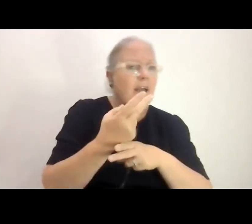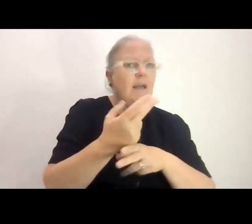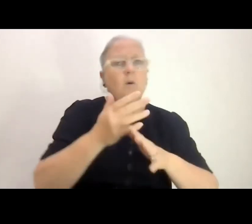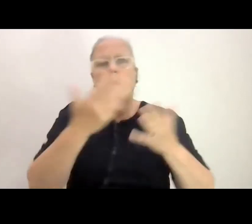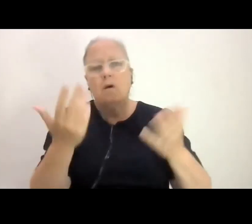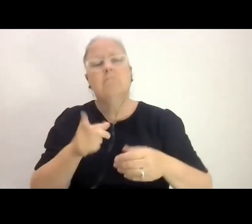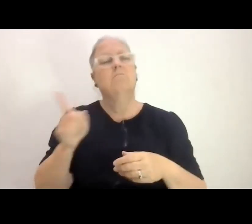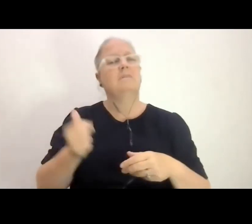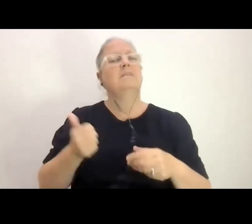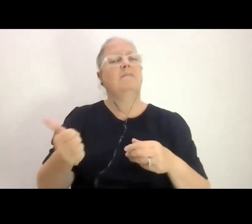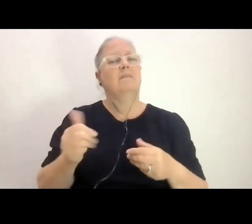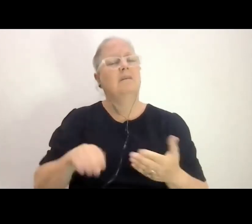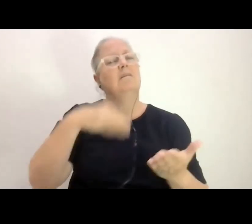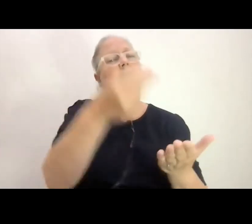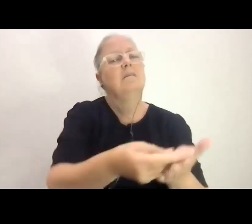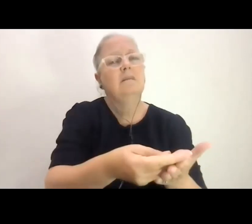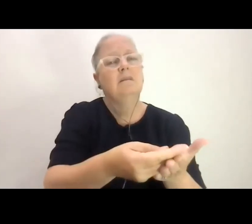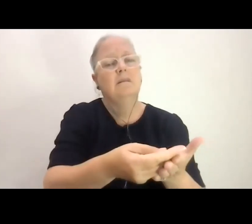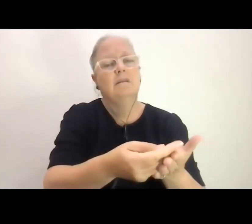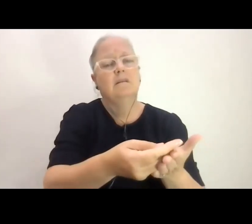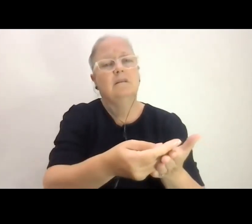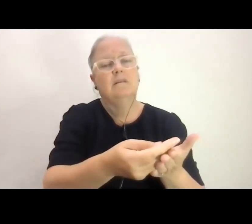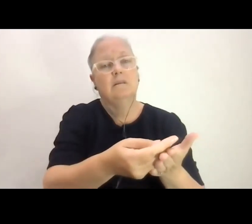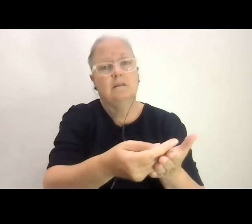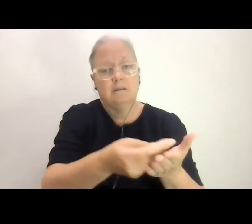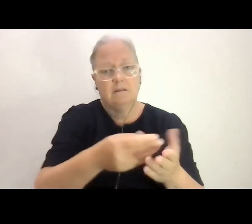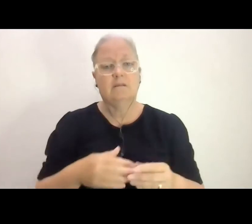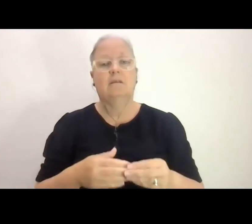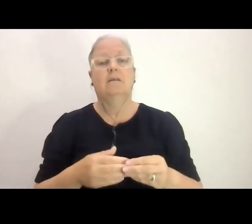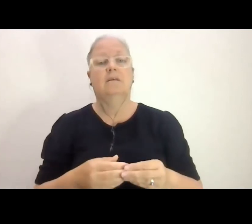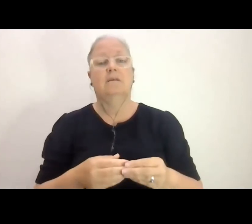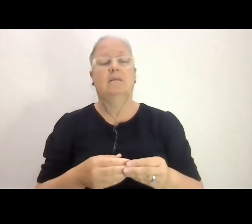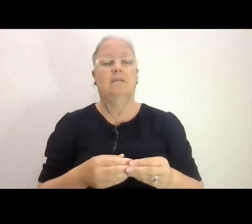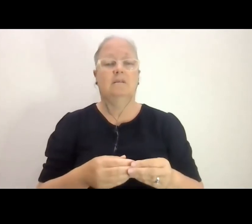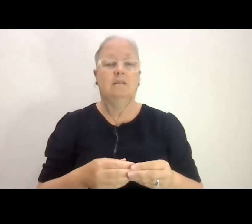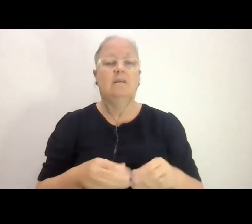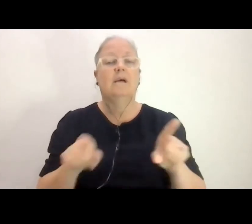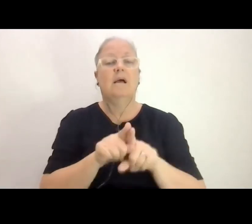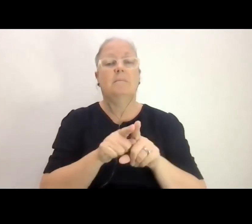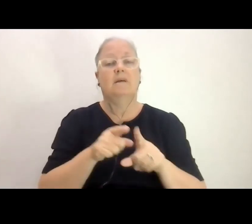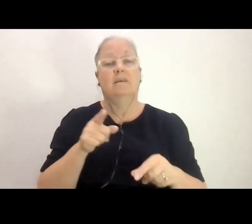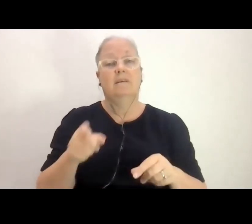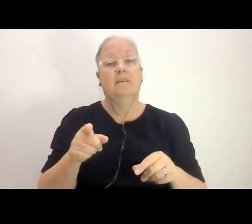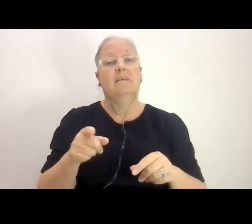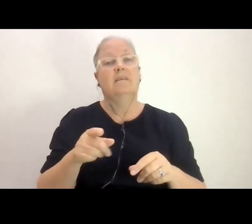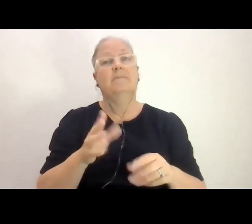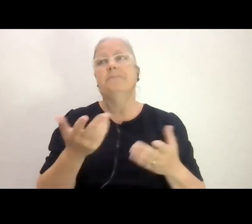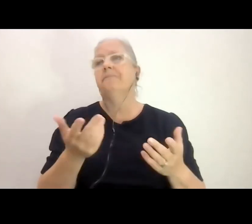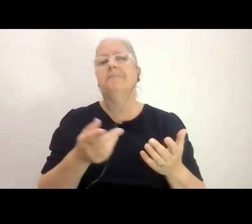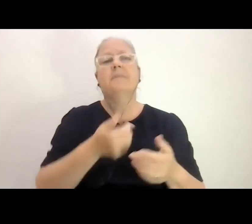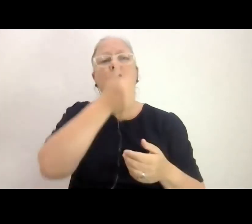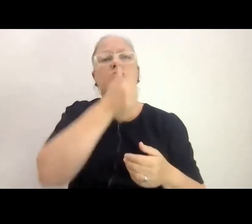the healthcare services that they would seek for the healthcare is a private sector. So that's why